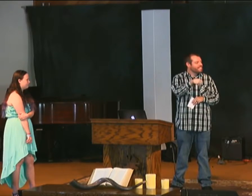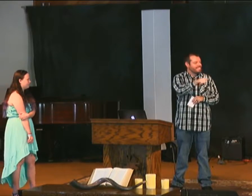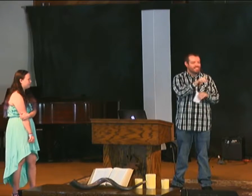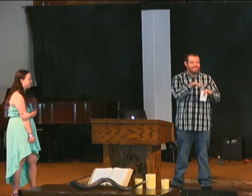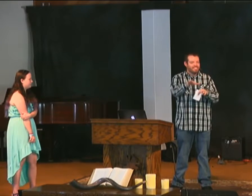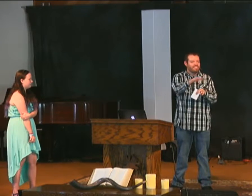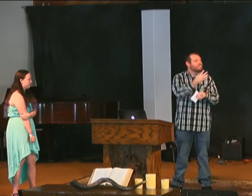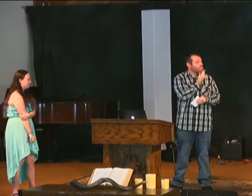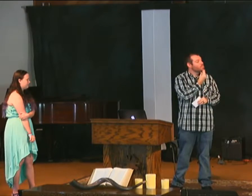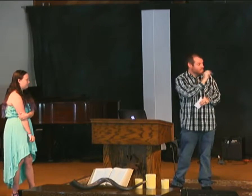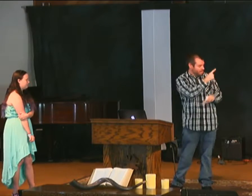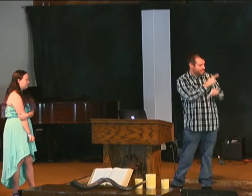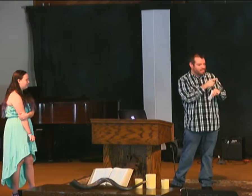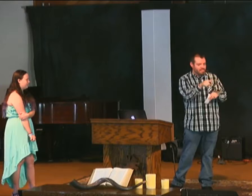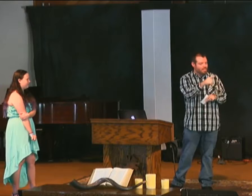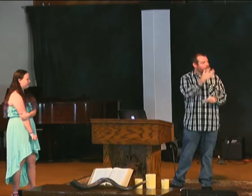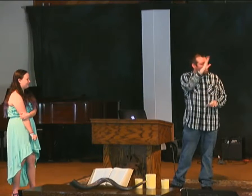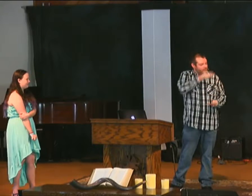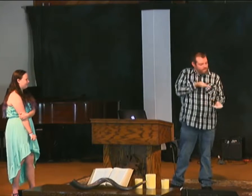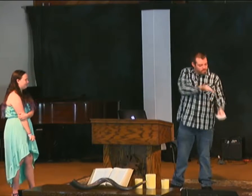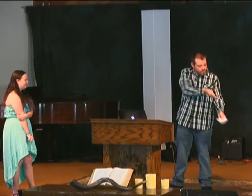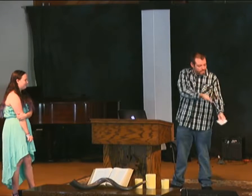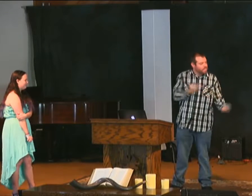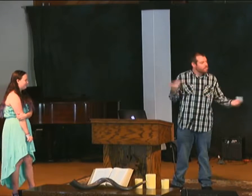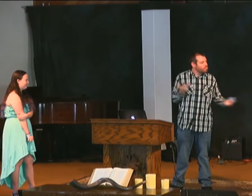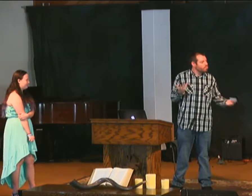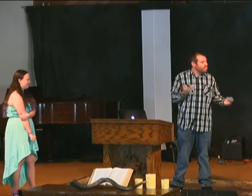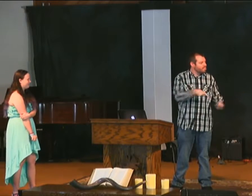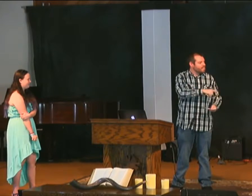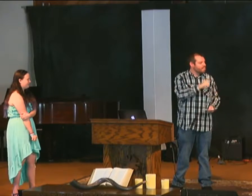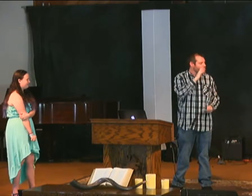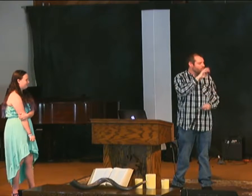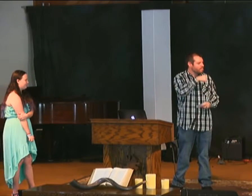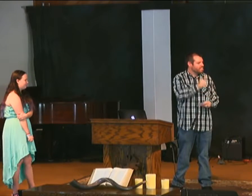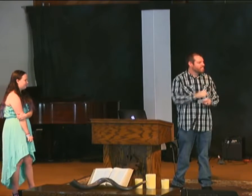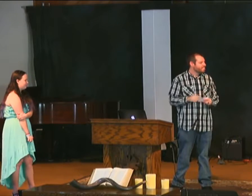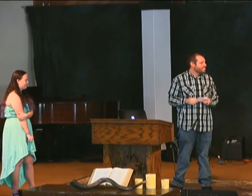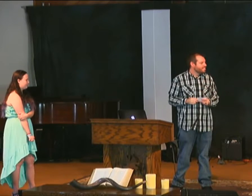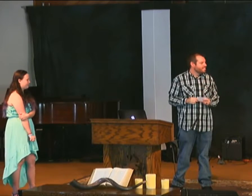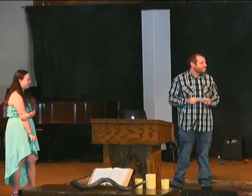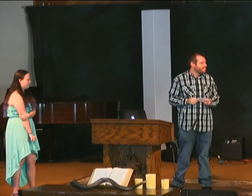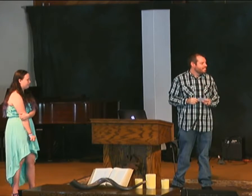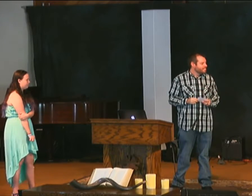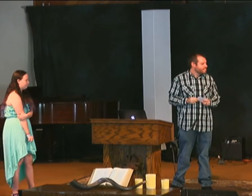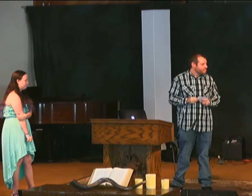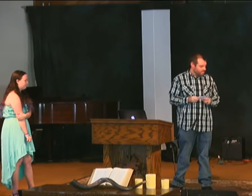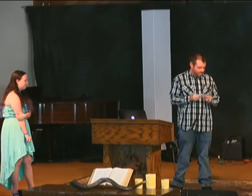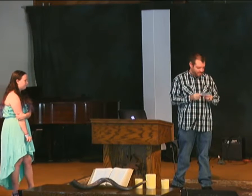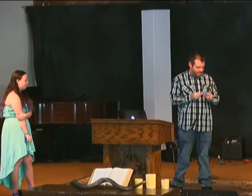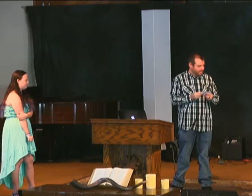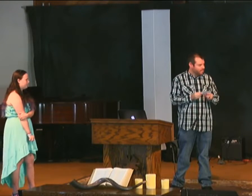wilderness? The Jewish people. God feed what to them? What did